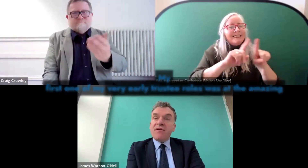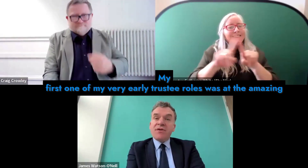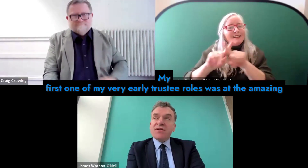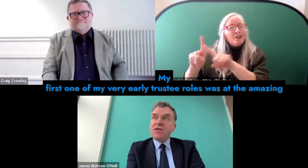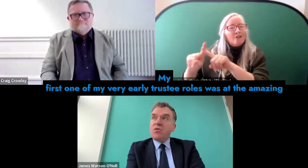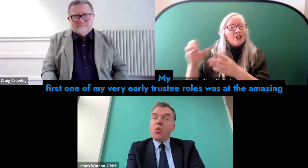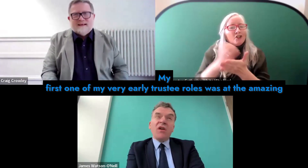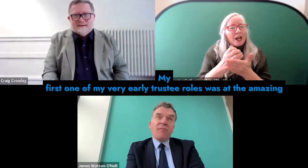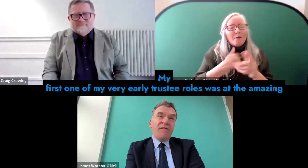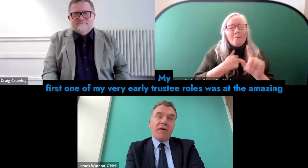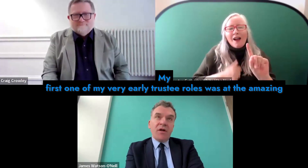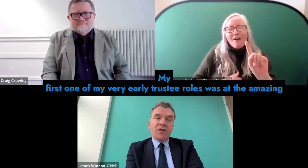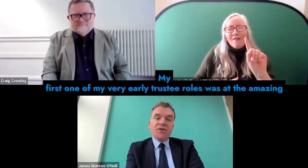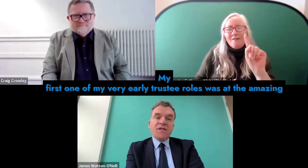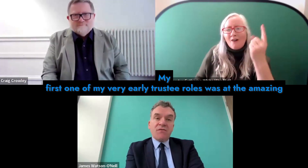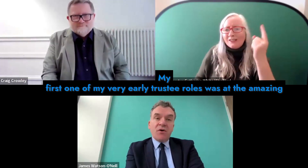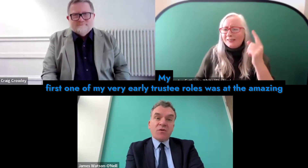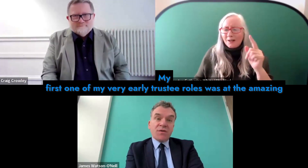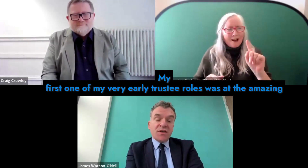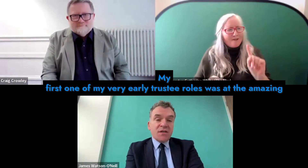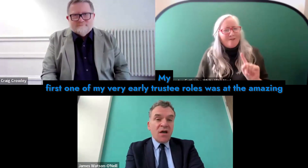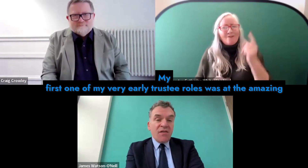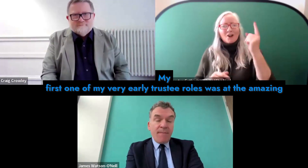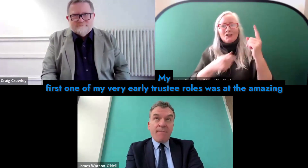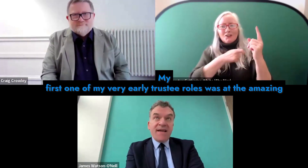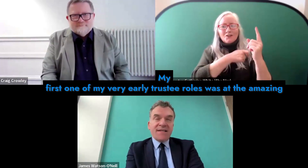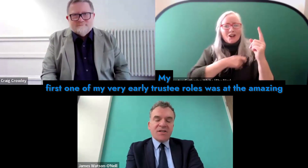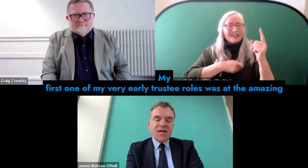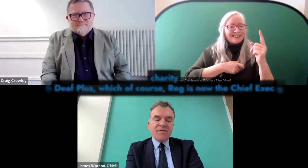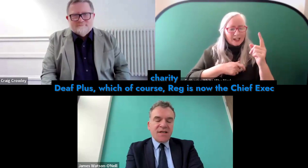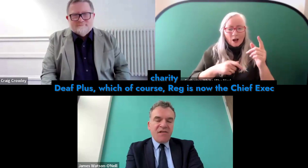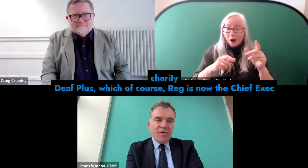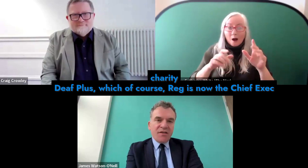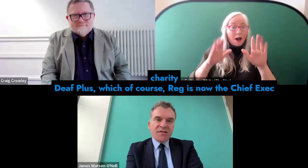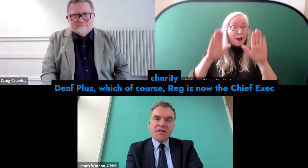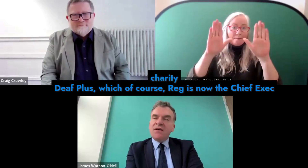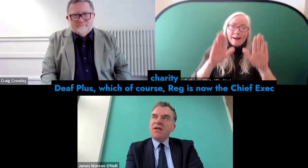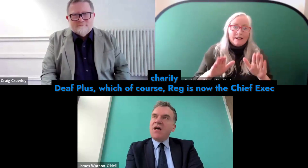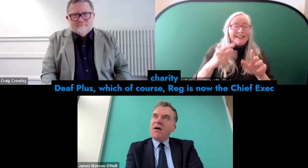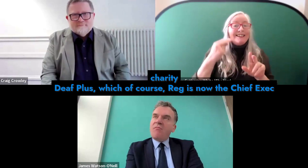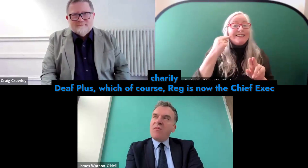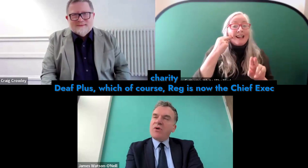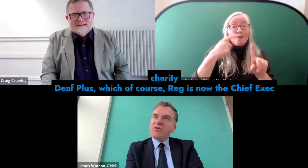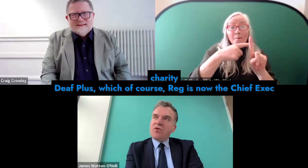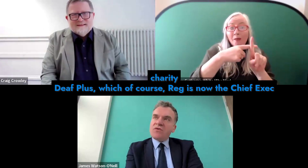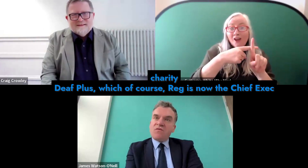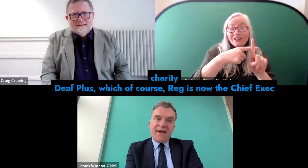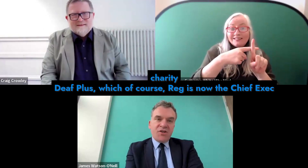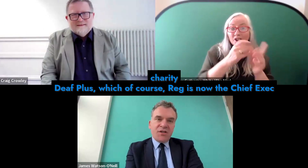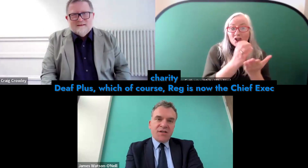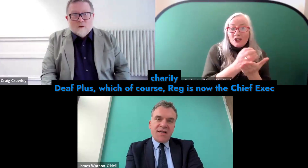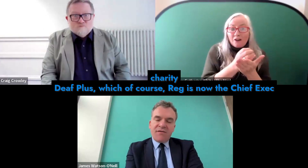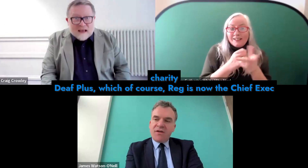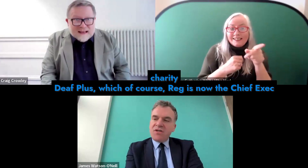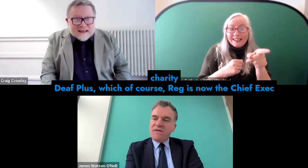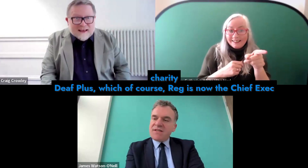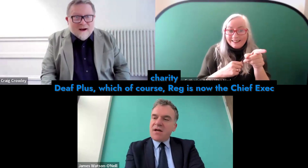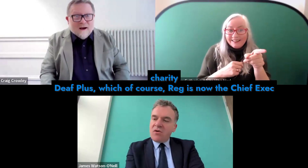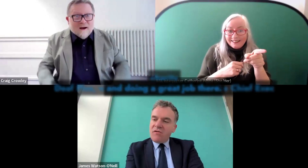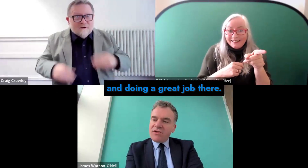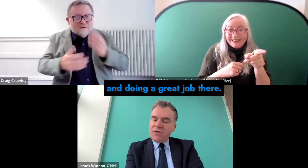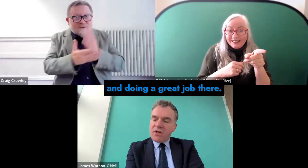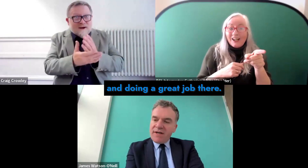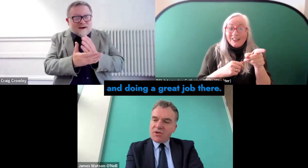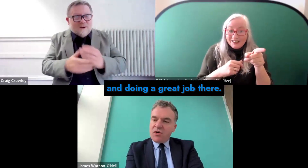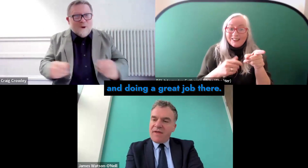charities. One of my very early trustee roles was at the amazing charity Deaf Plus, which of course Reg is now the chief